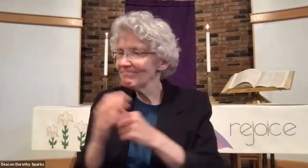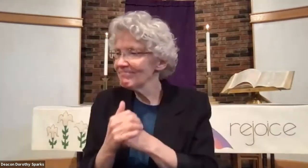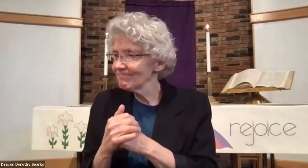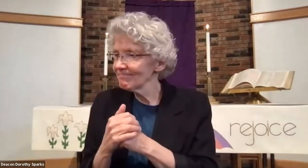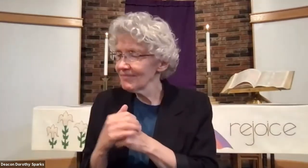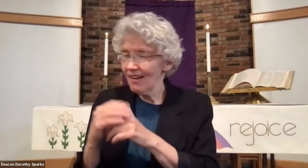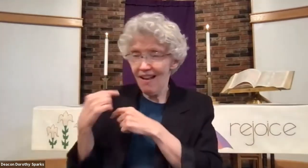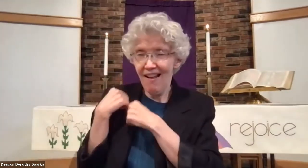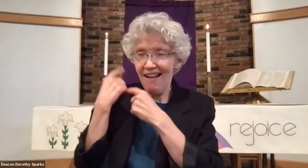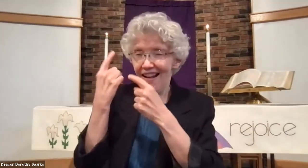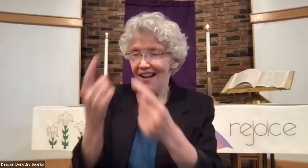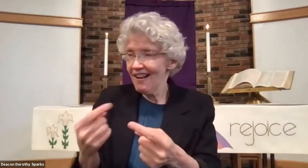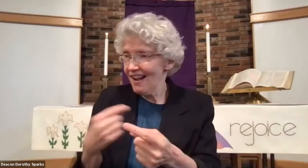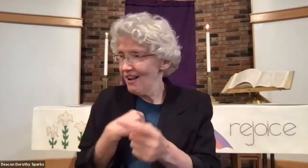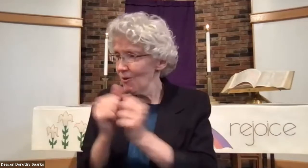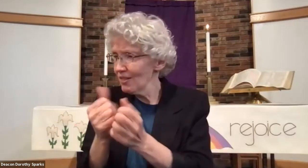Jesus said to them,